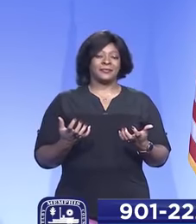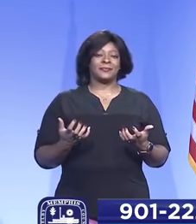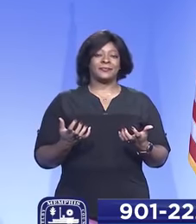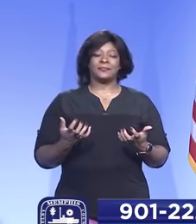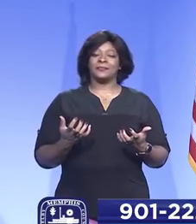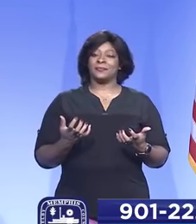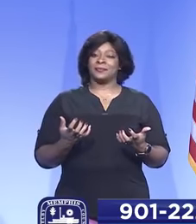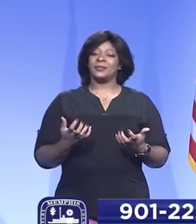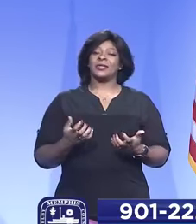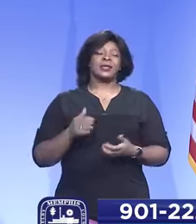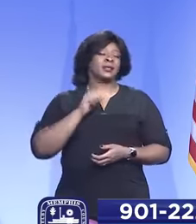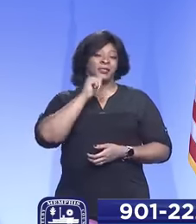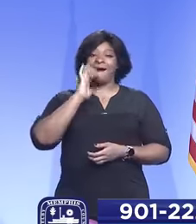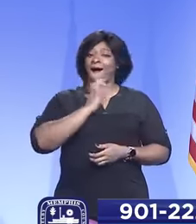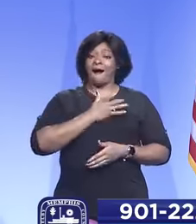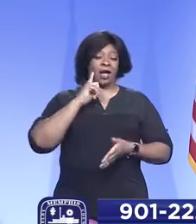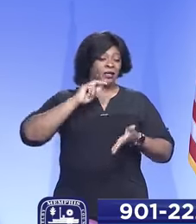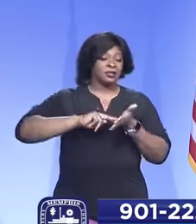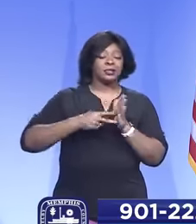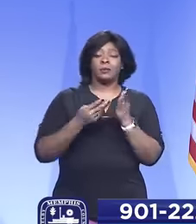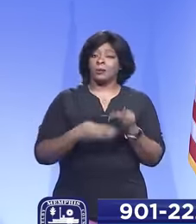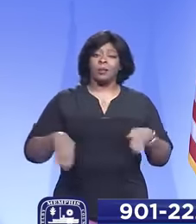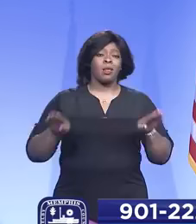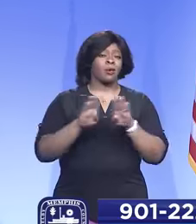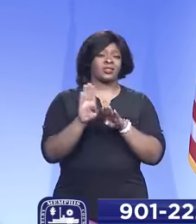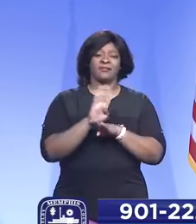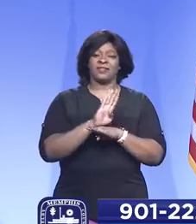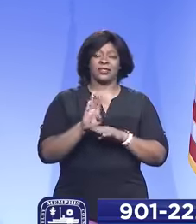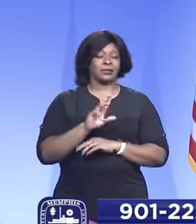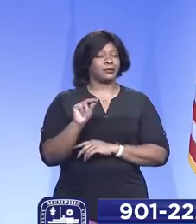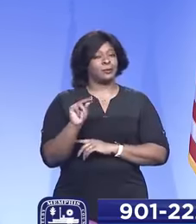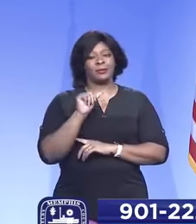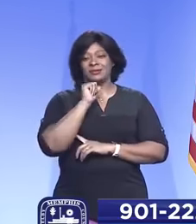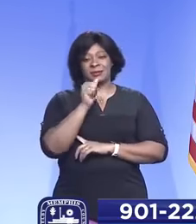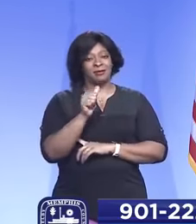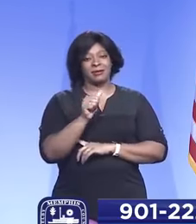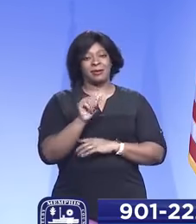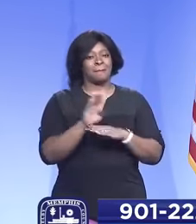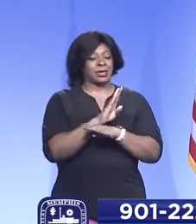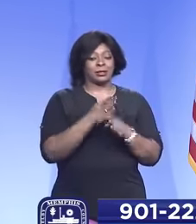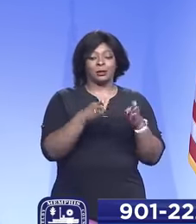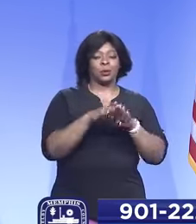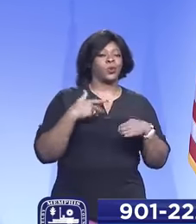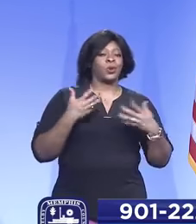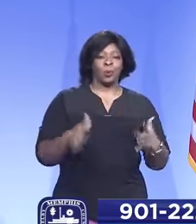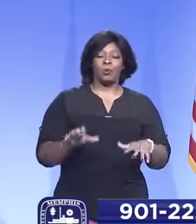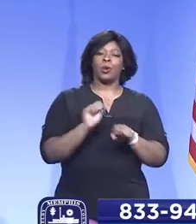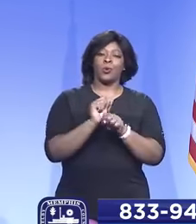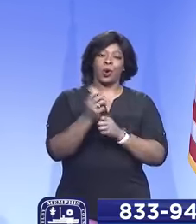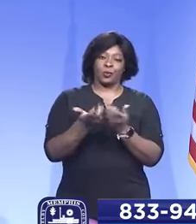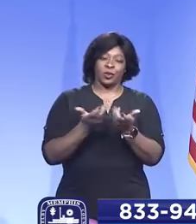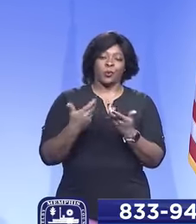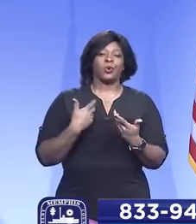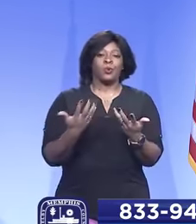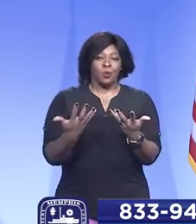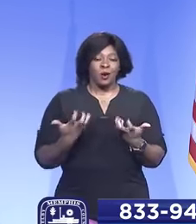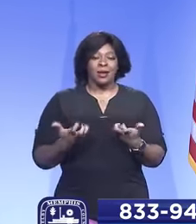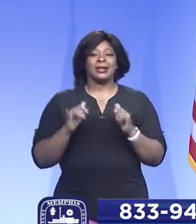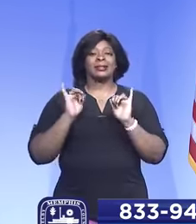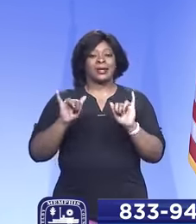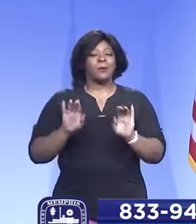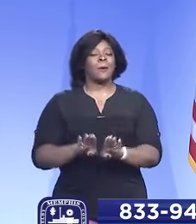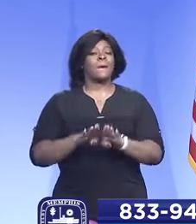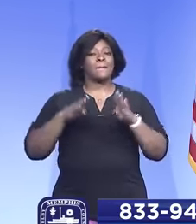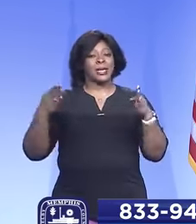say it is not our intent to close facilities, businesses. We want to work with you. We want to stay as